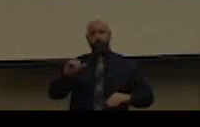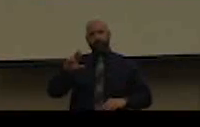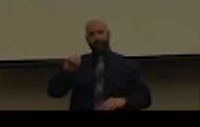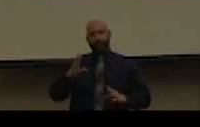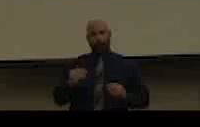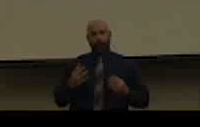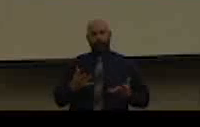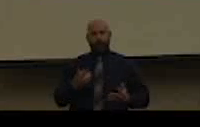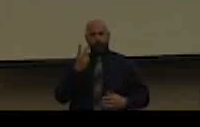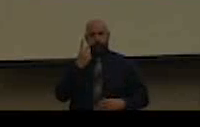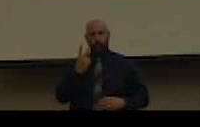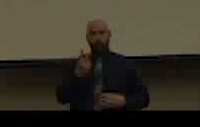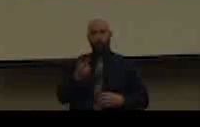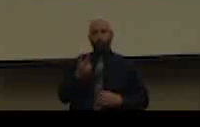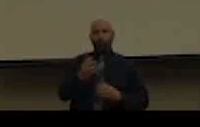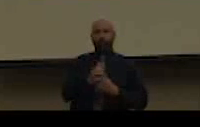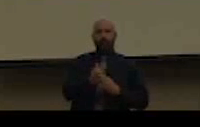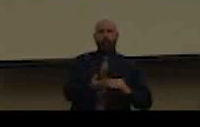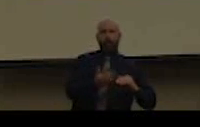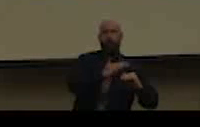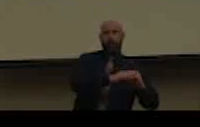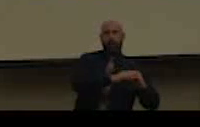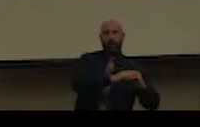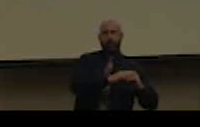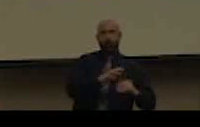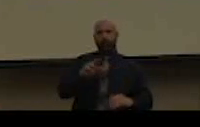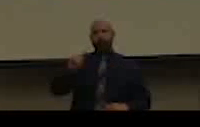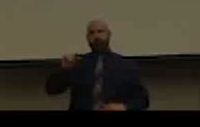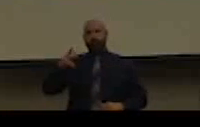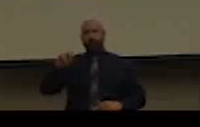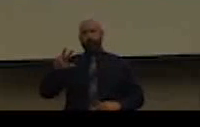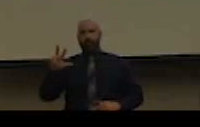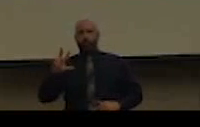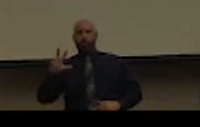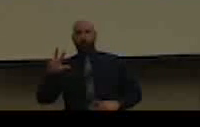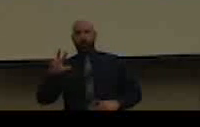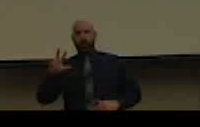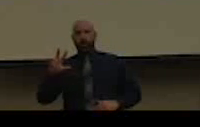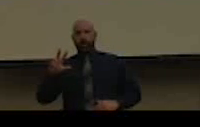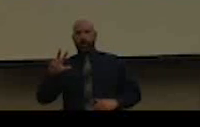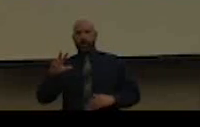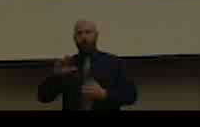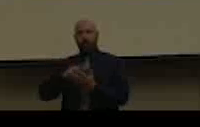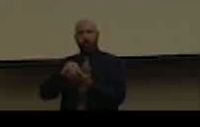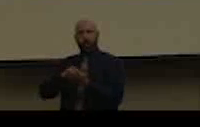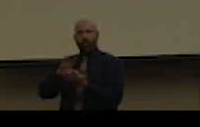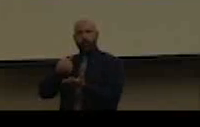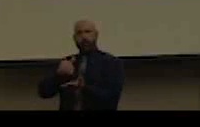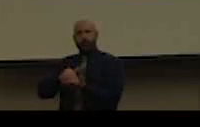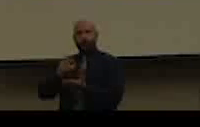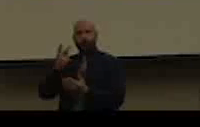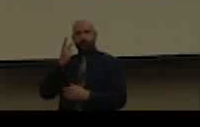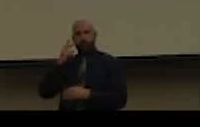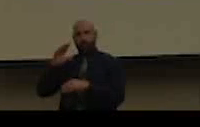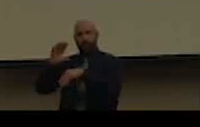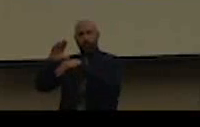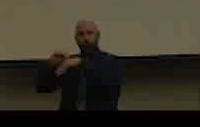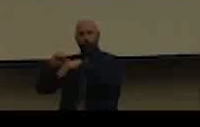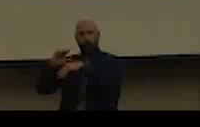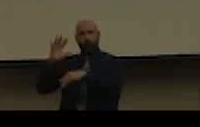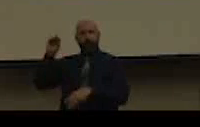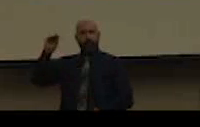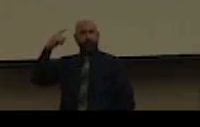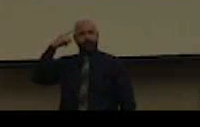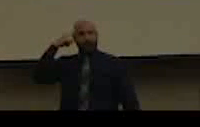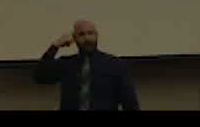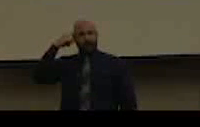Type 3 Learning Center saw roughly a 50-cent increase? Is that a... Yeah, it's an important question. So, and we talked about